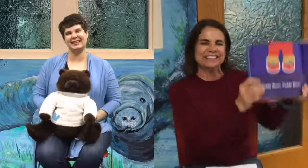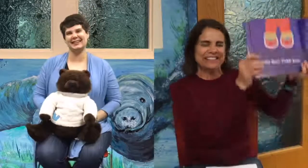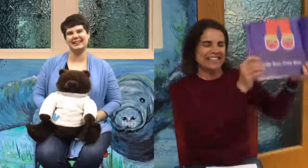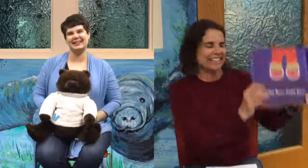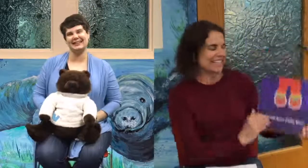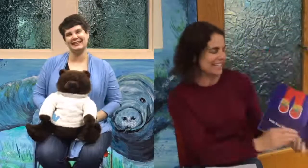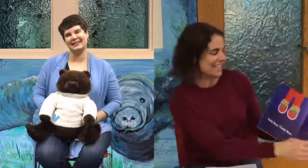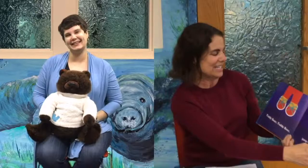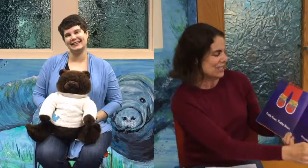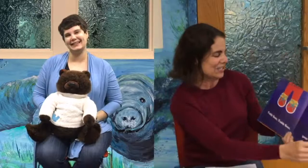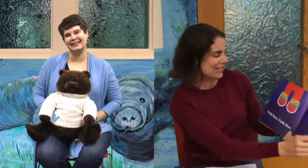good.